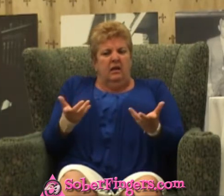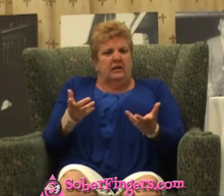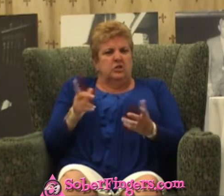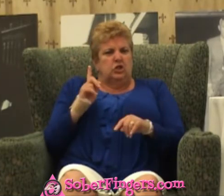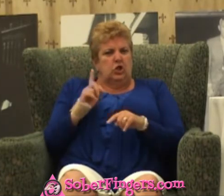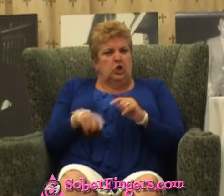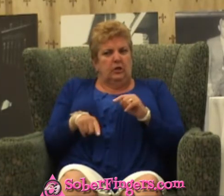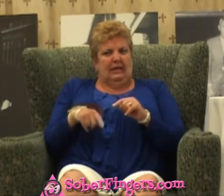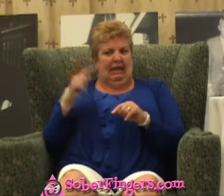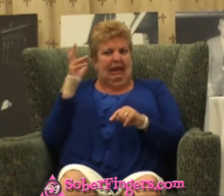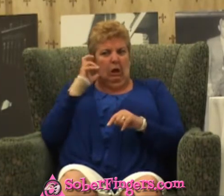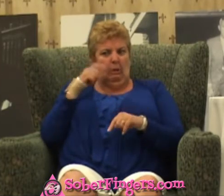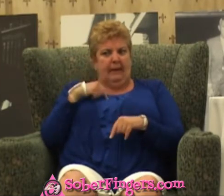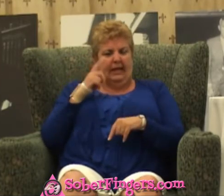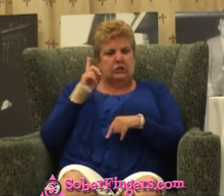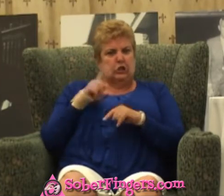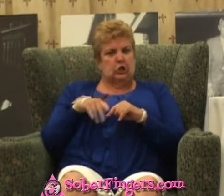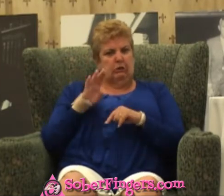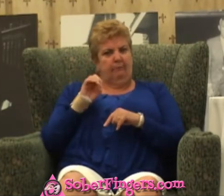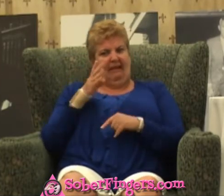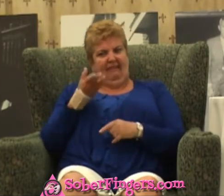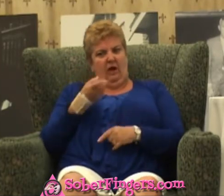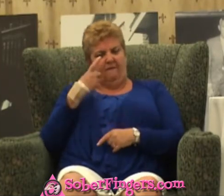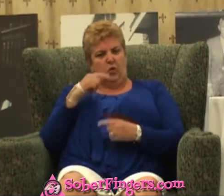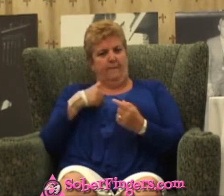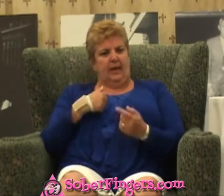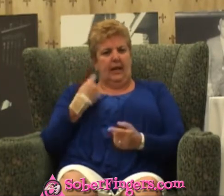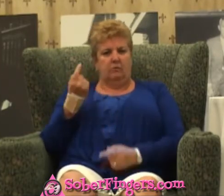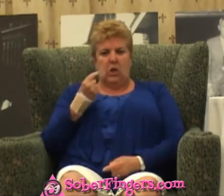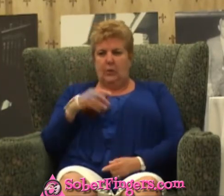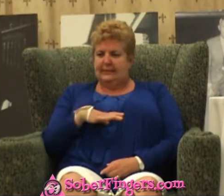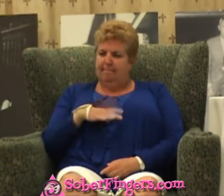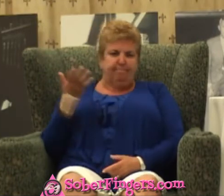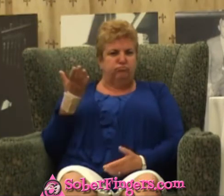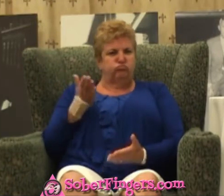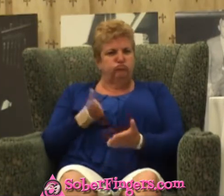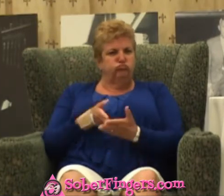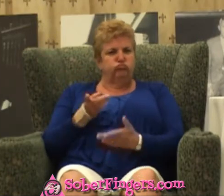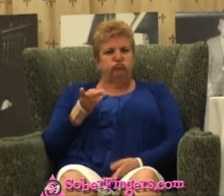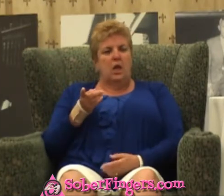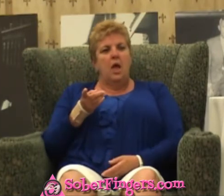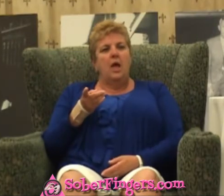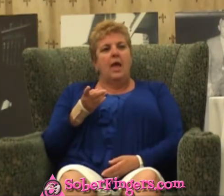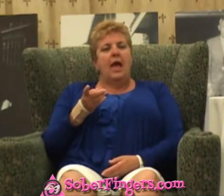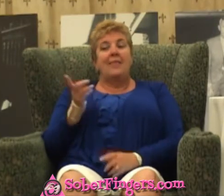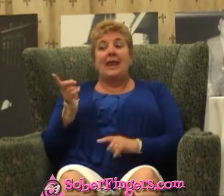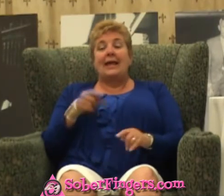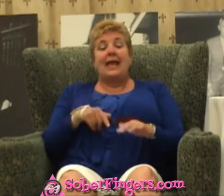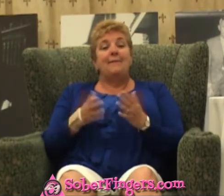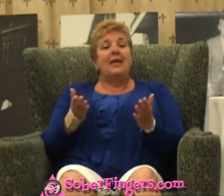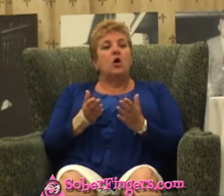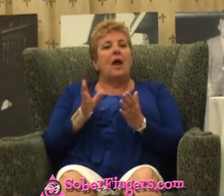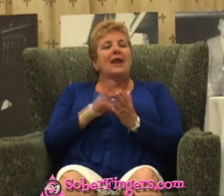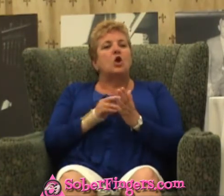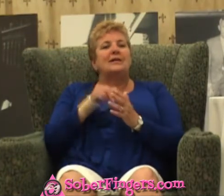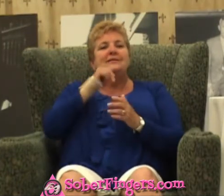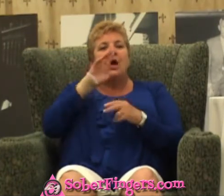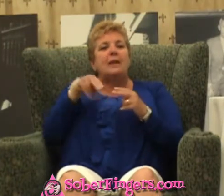present. And it would always tick me off a little bit, but I had to come in here, and it wasn't about her, what she was doing to me, and so I always had